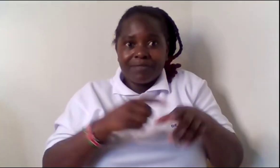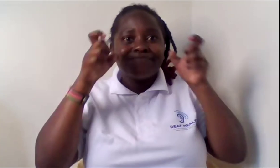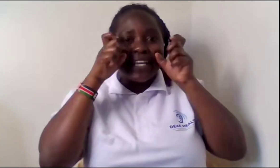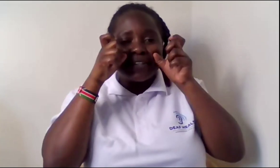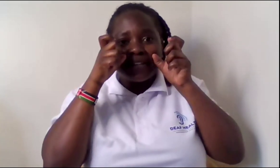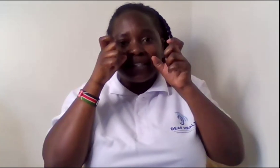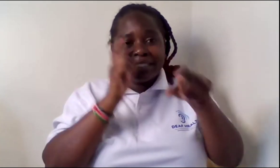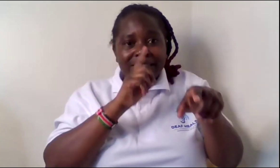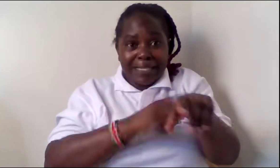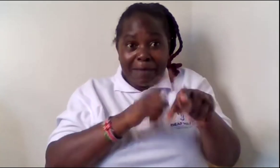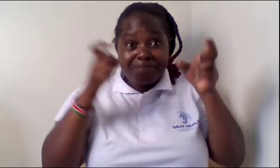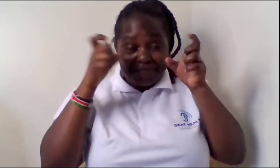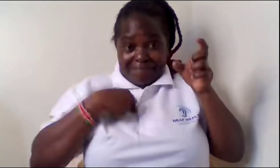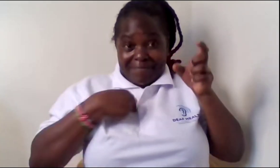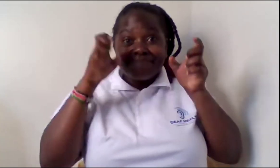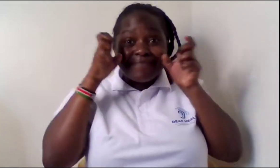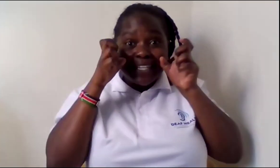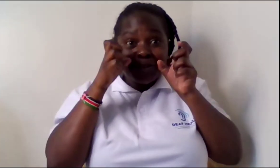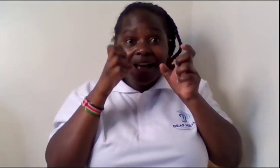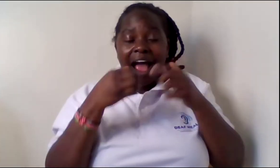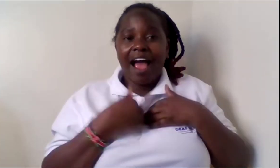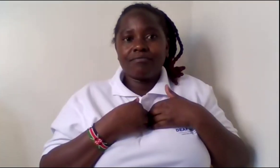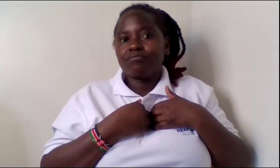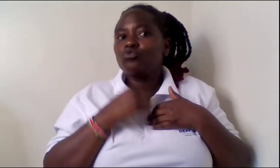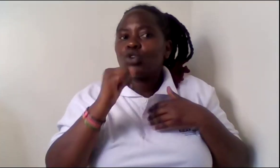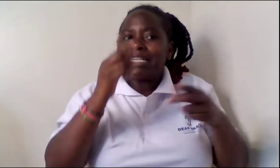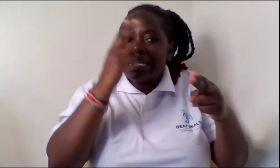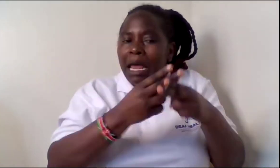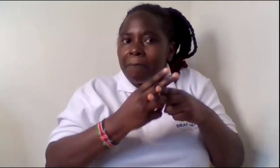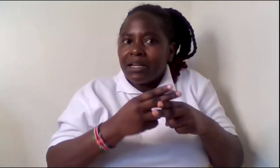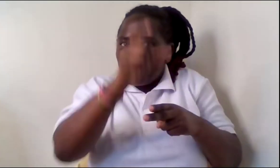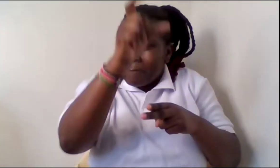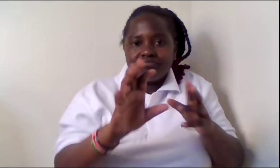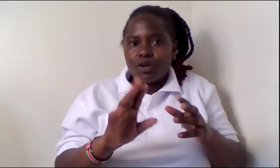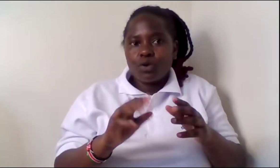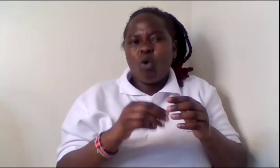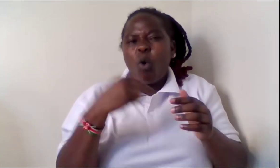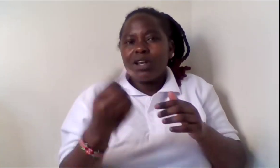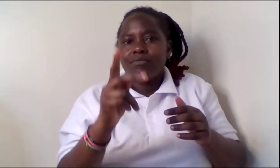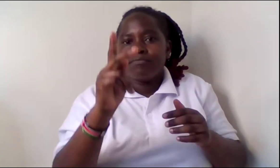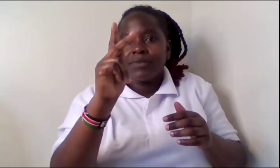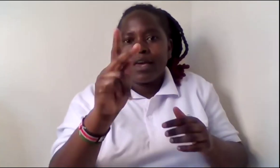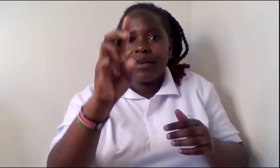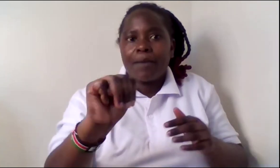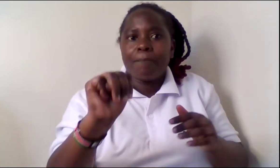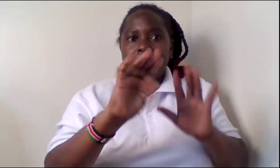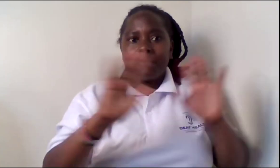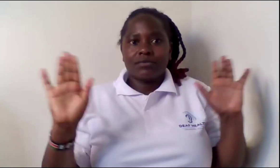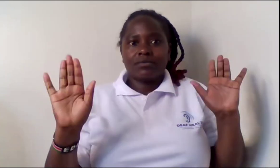KM. You're not supposed to say the patient's name. And when you're having a discussion with a patient, the door should be locked. It should not be in an